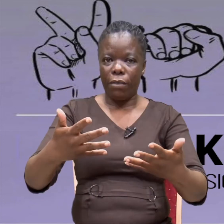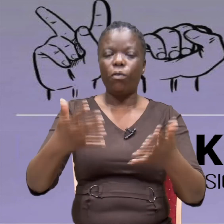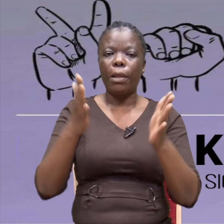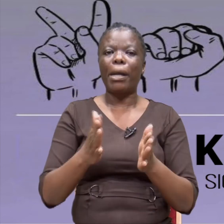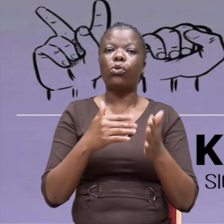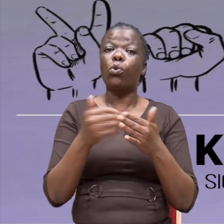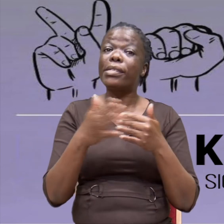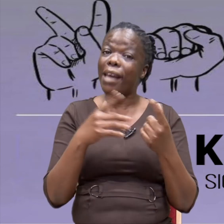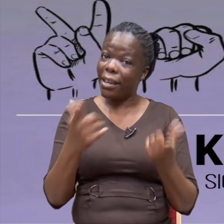the person who is signing.